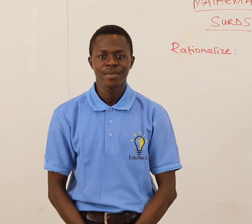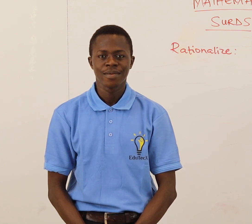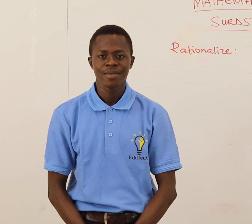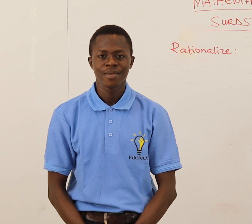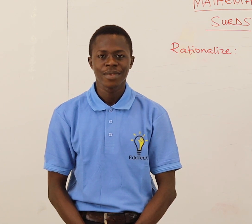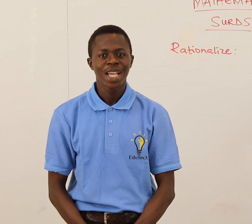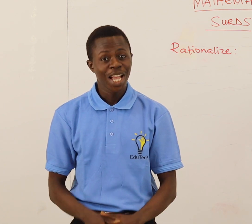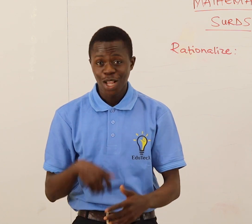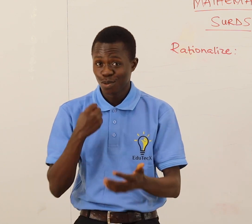work.